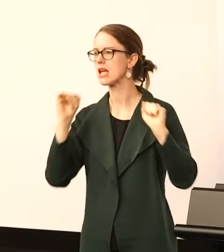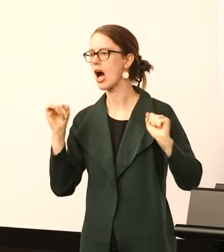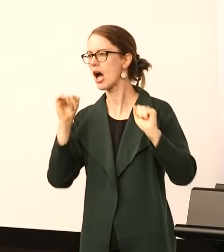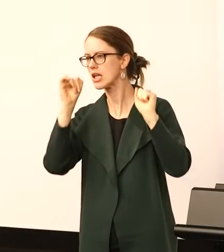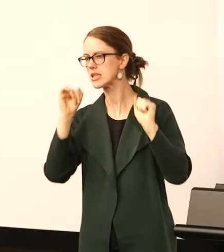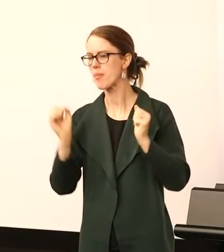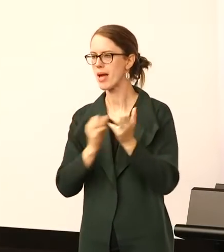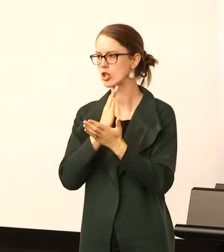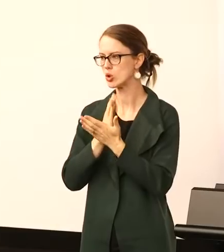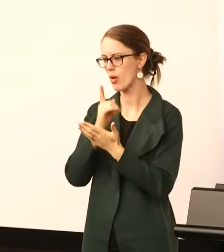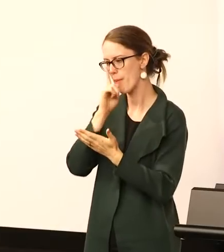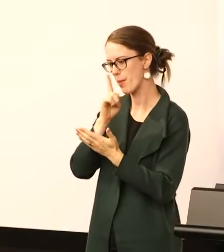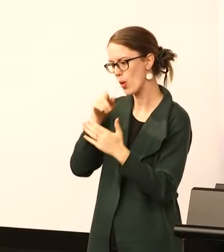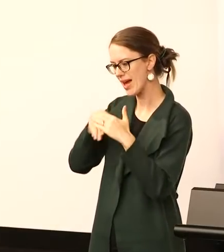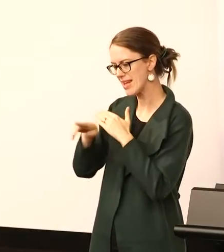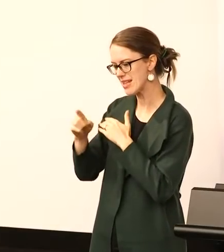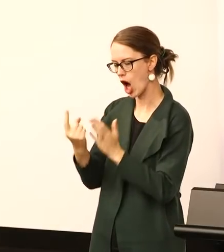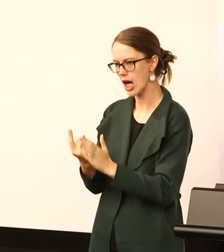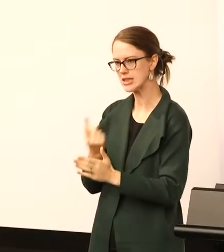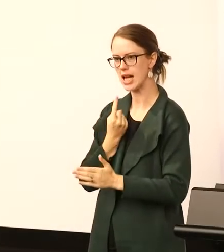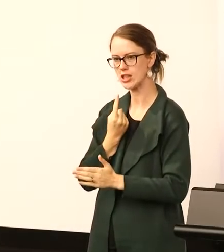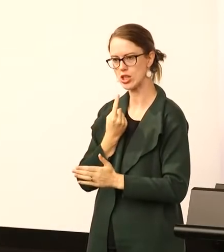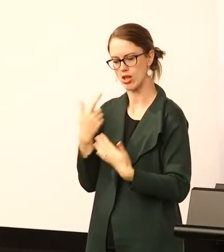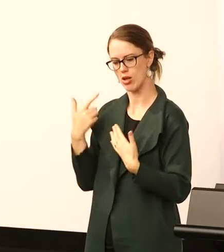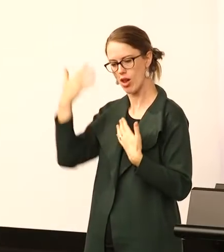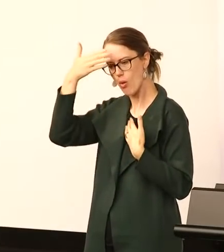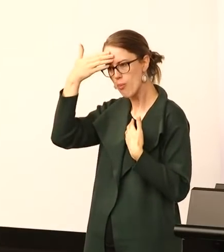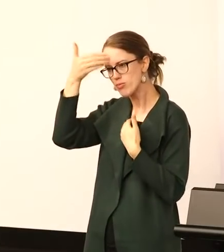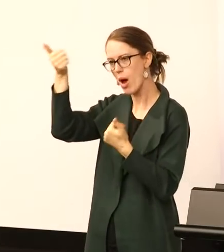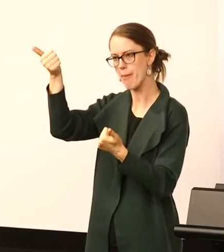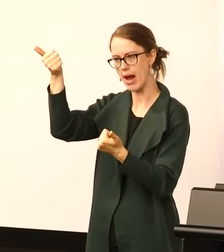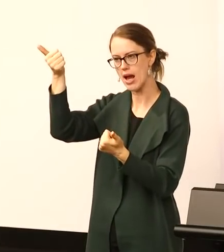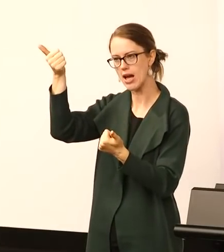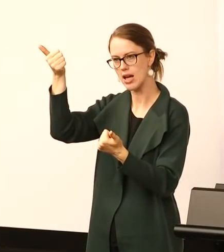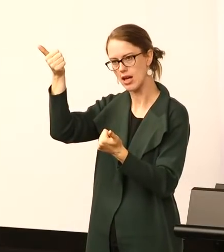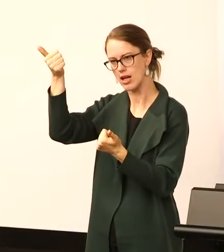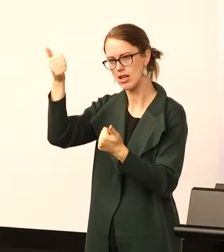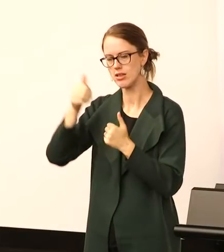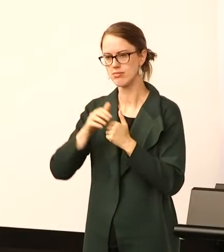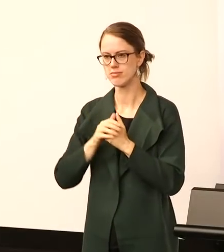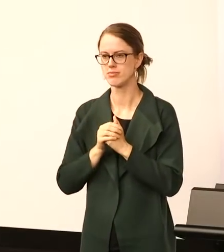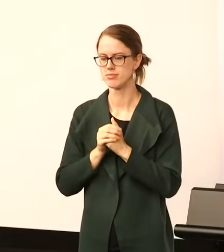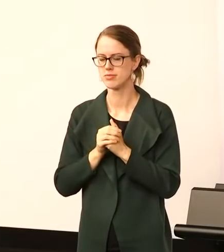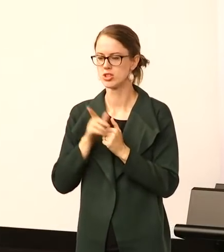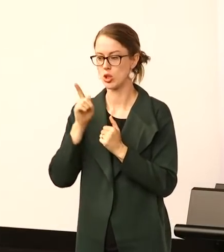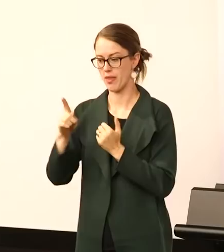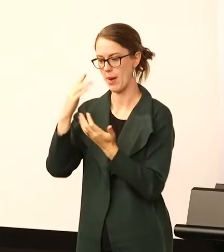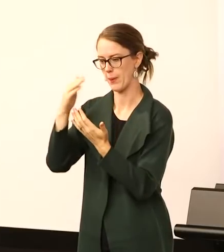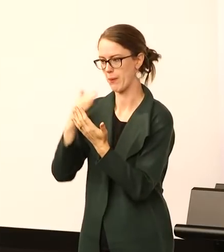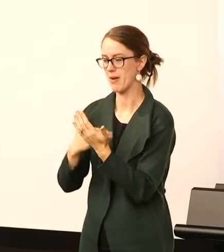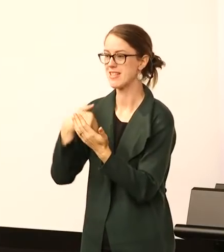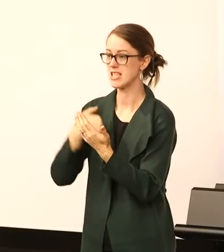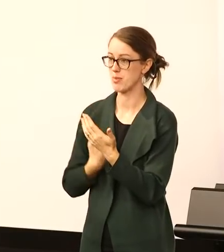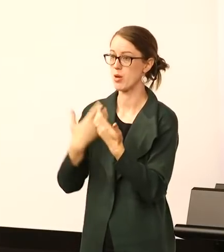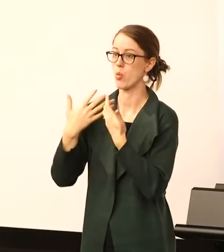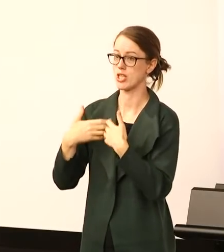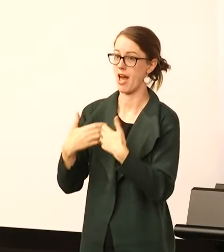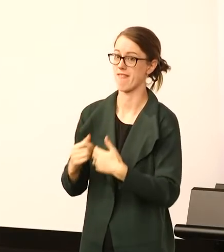making sure the well-being of those people in the hotels, or in this case in student halls, was being looked after. So